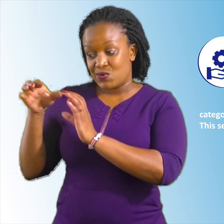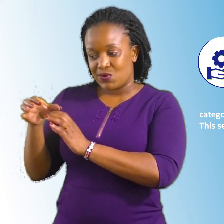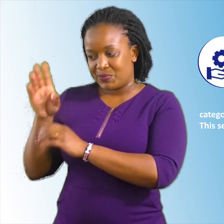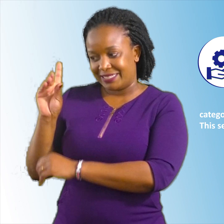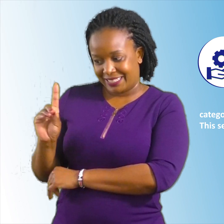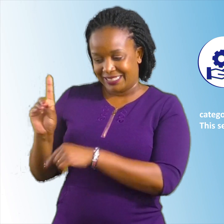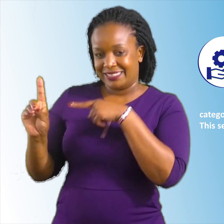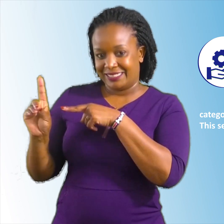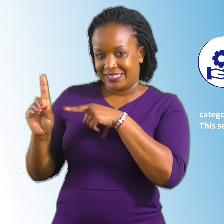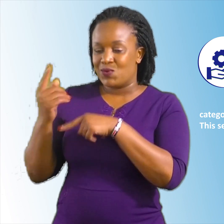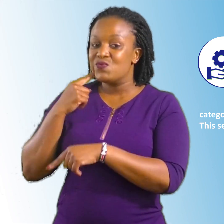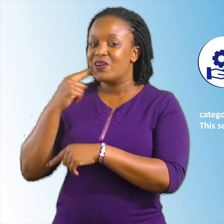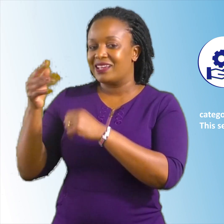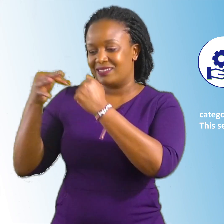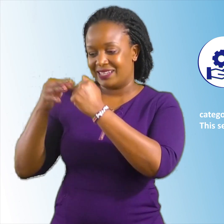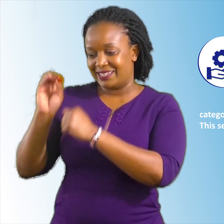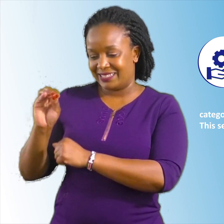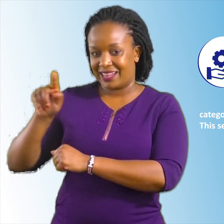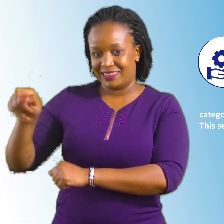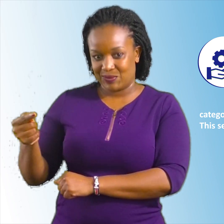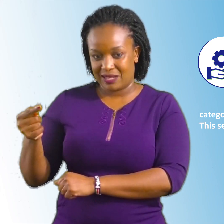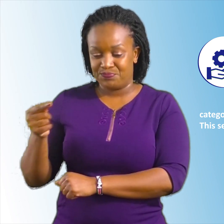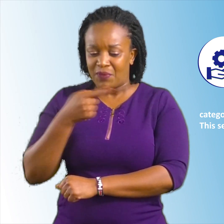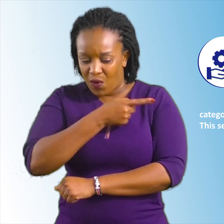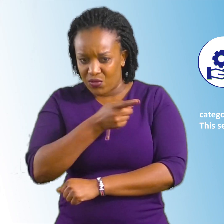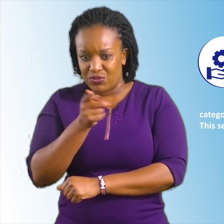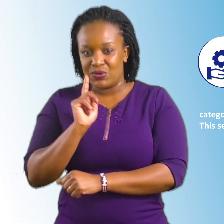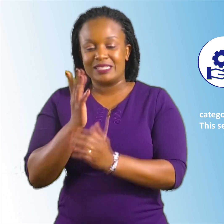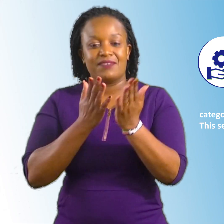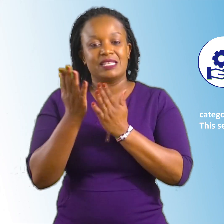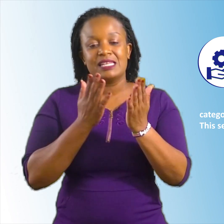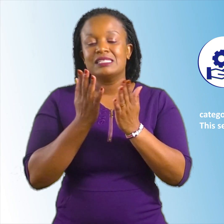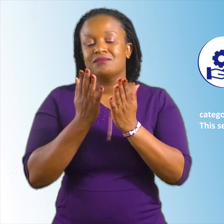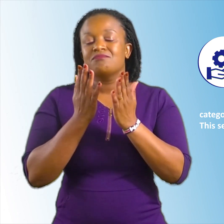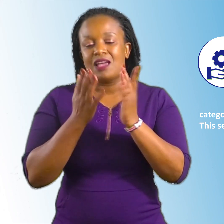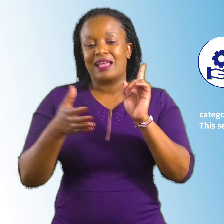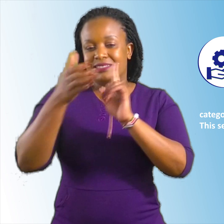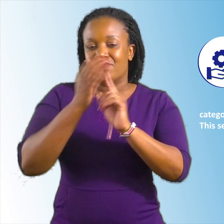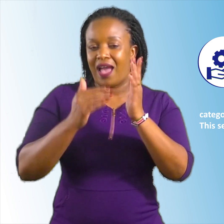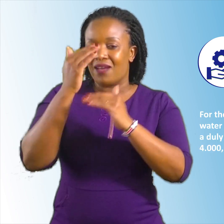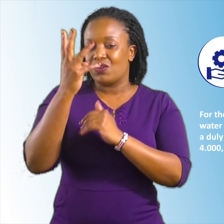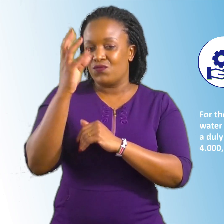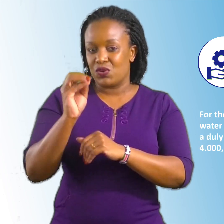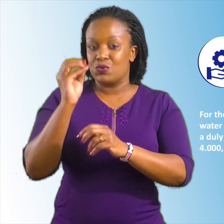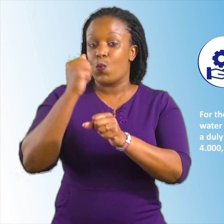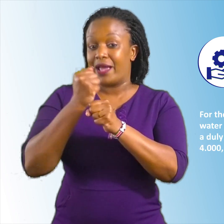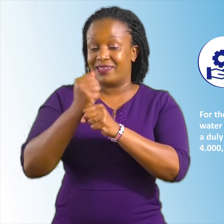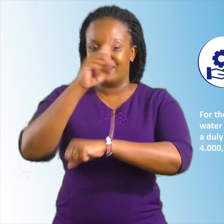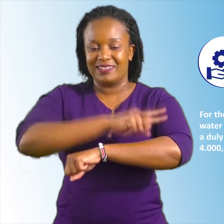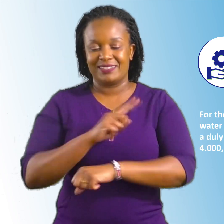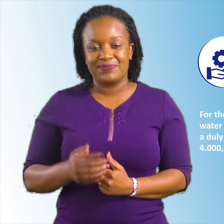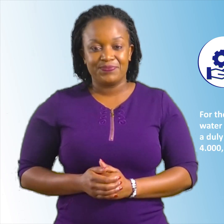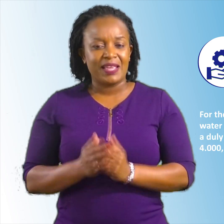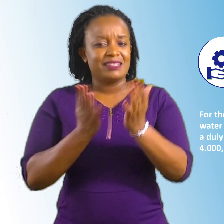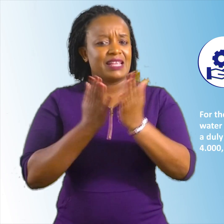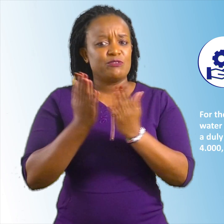and Category D $180,000. This service is rendered within 14 working days. For the